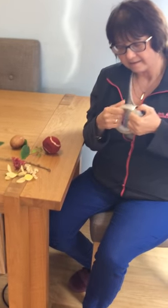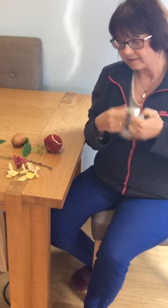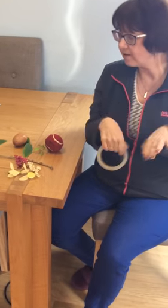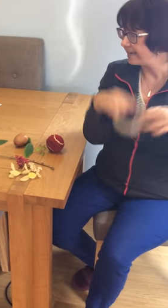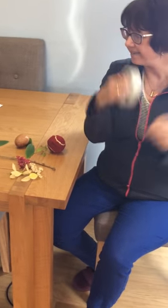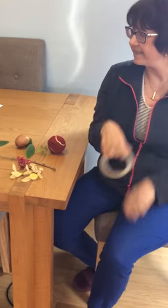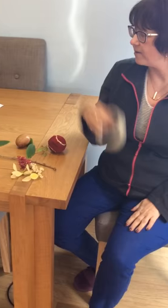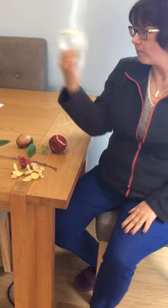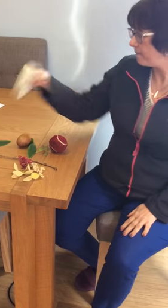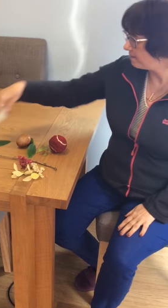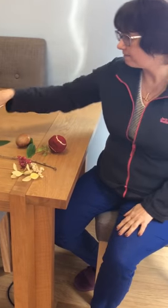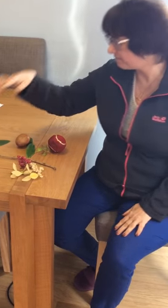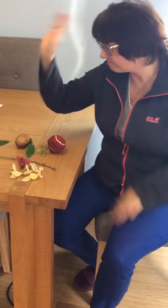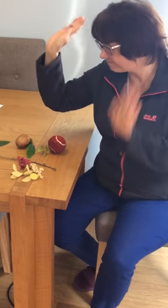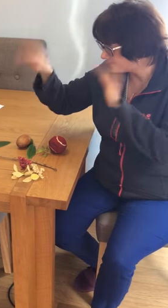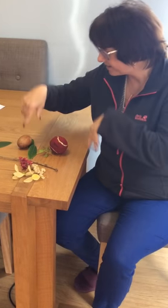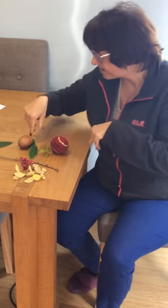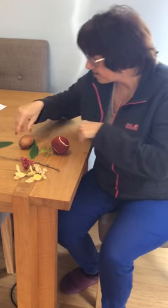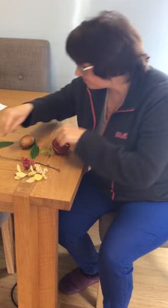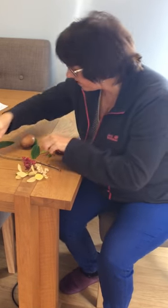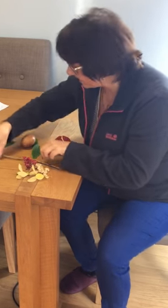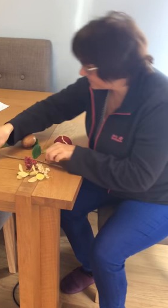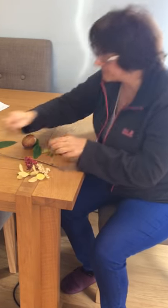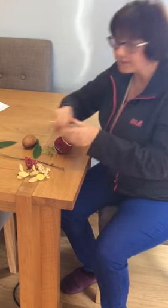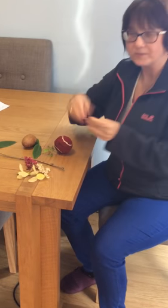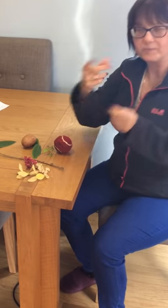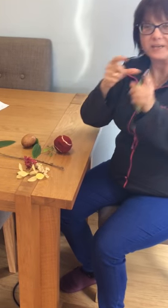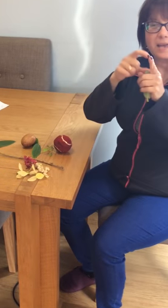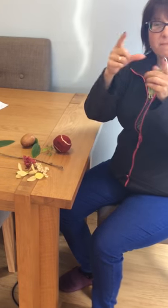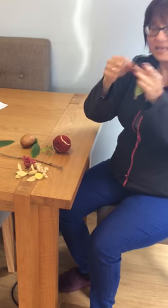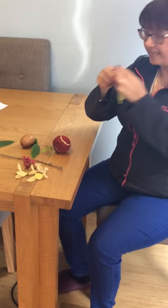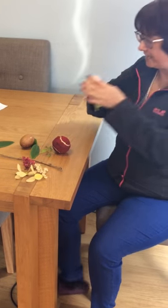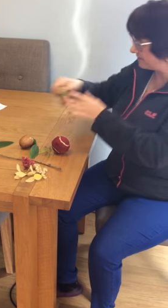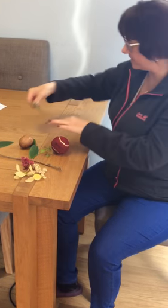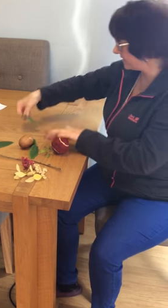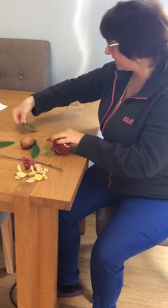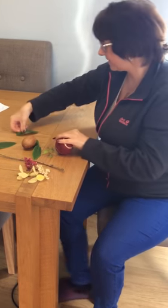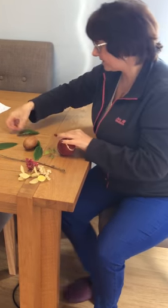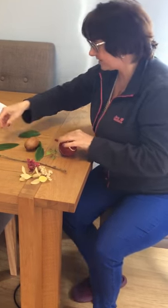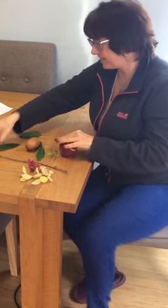Oh, I'll get that up. Right, I'm gonna get my leaves.